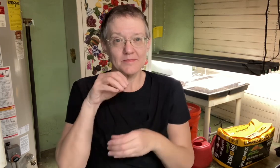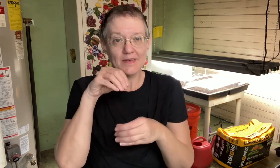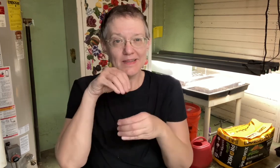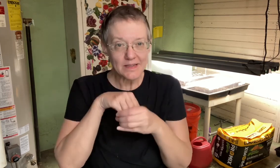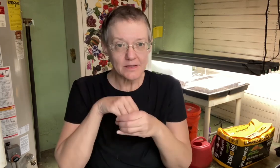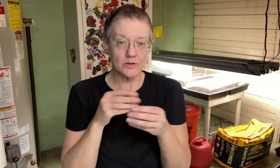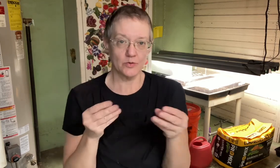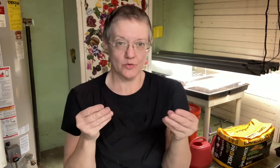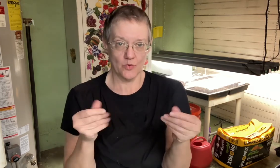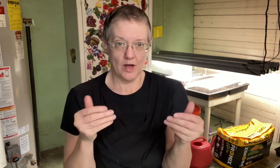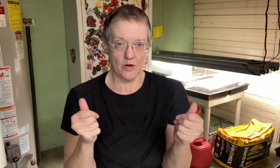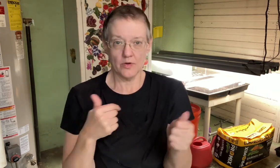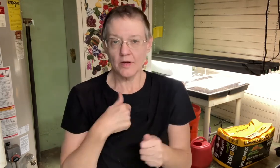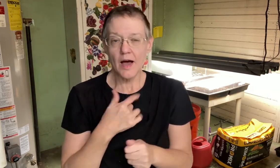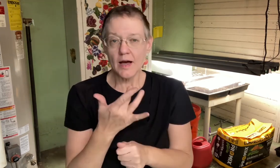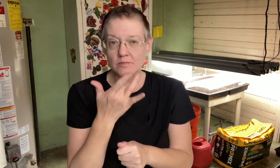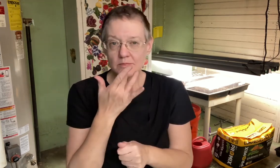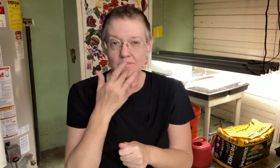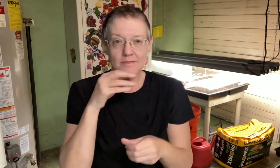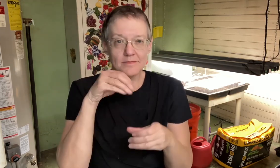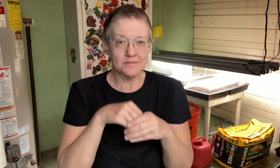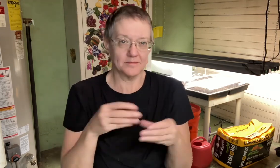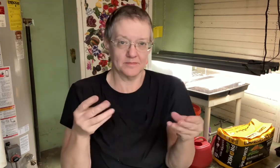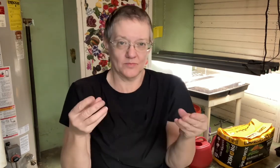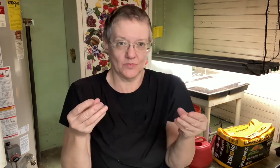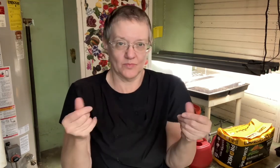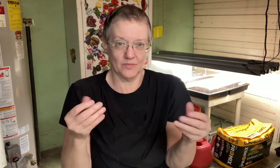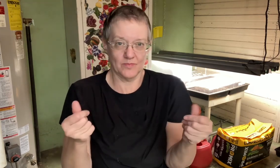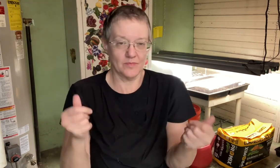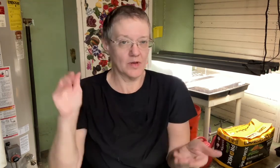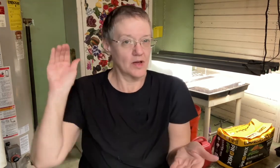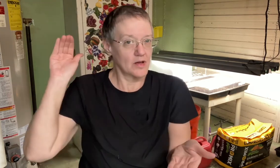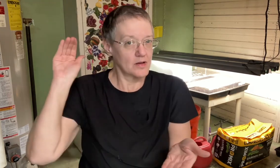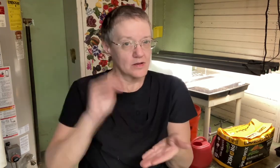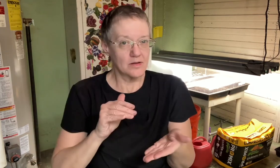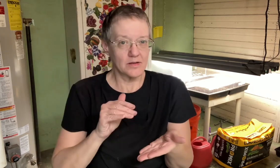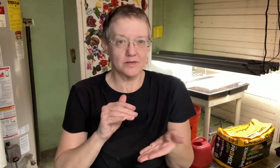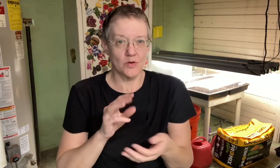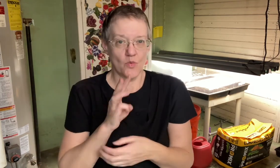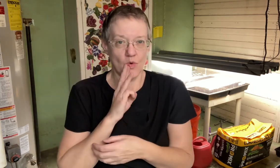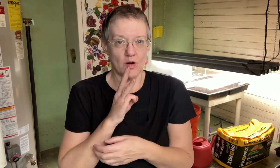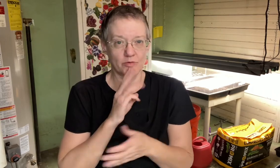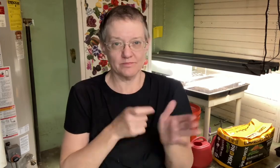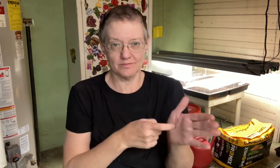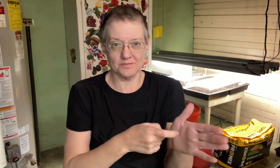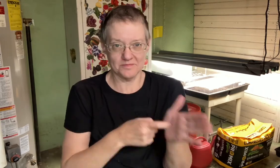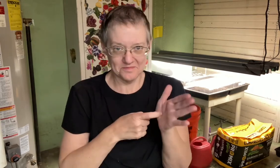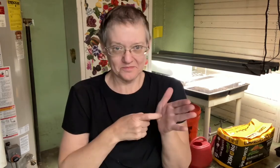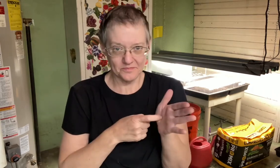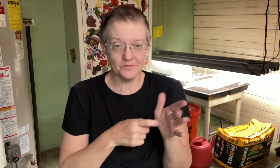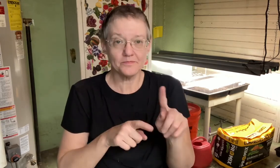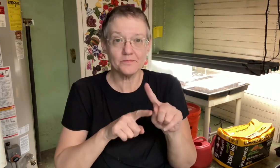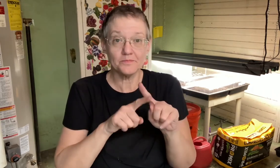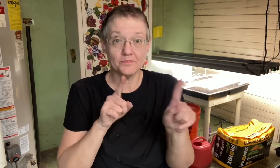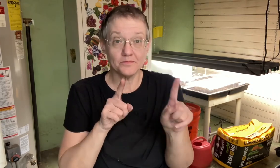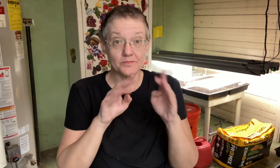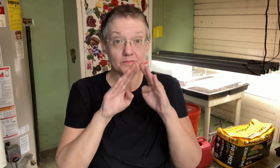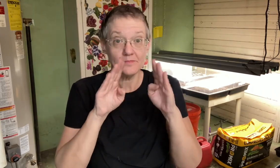Most of my garden is an in-ground garden. I prefer it that way. It requires much less water. But along